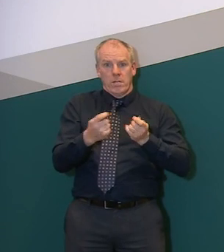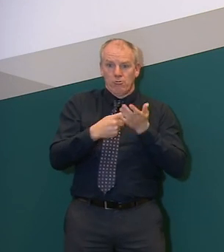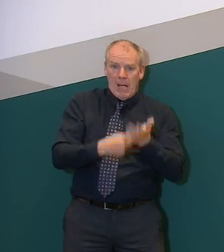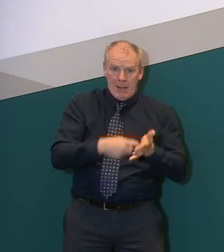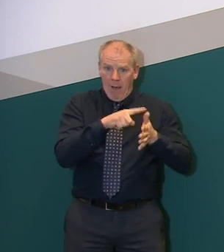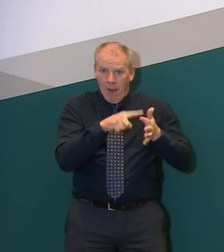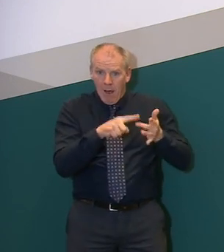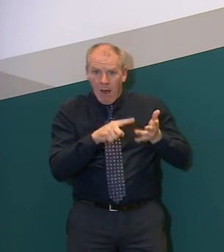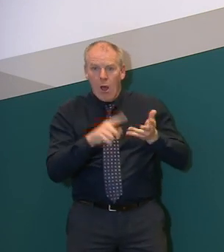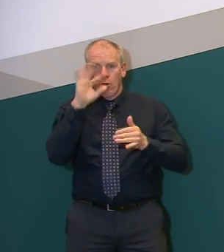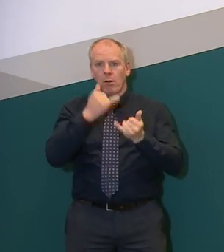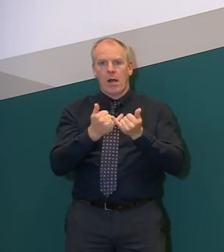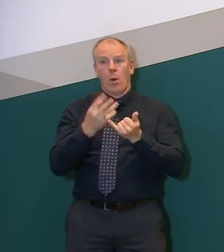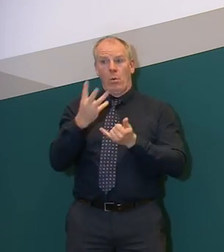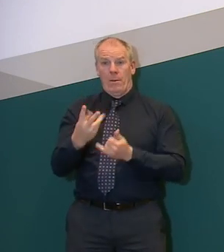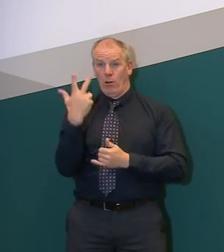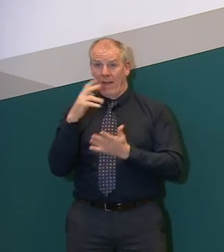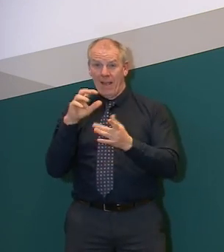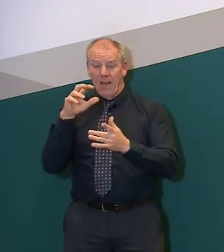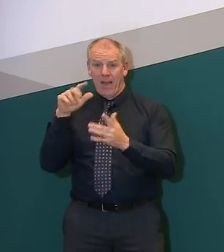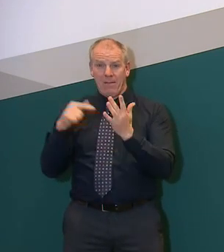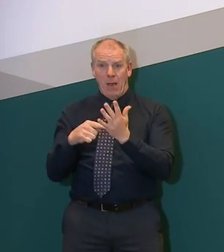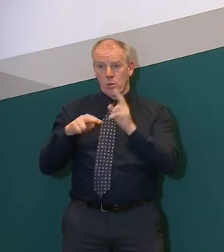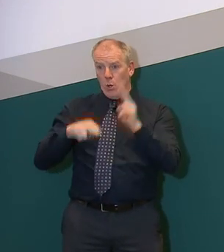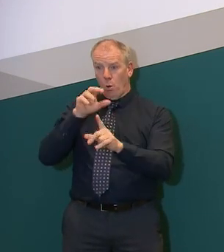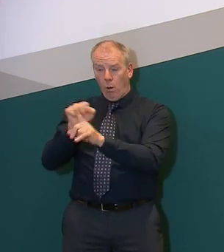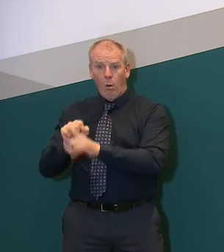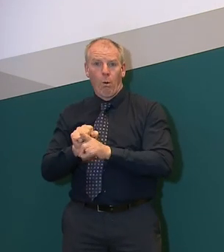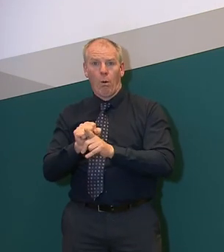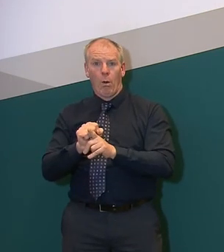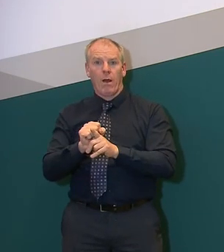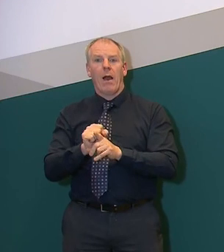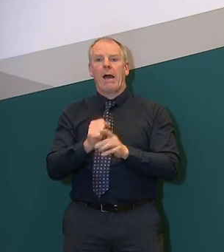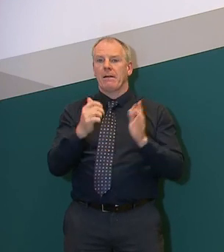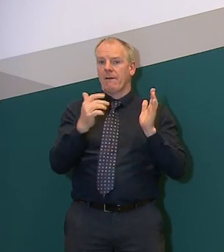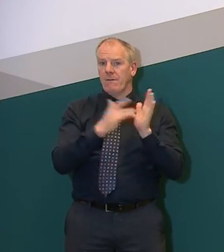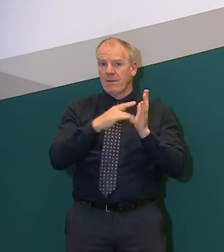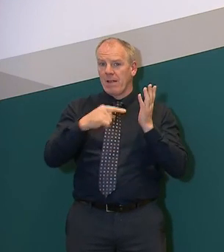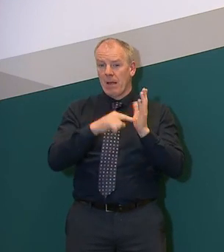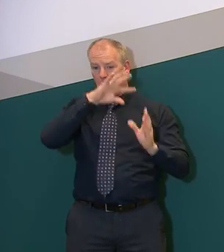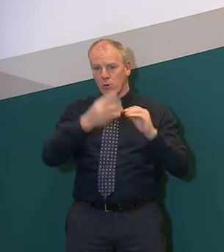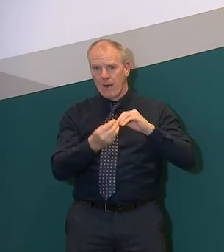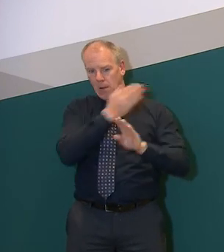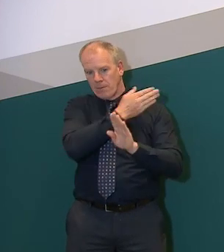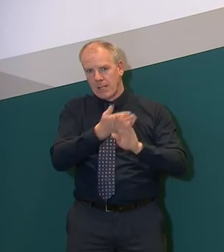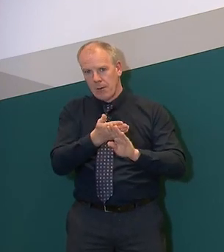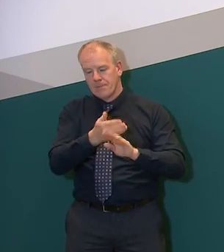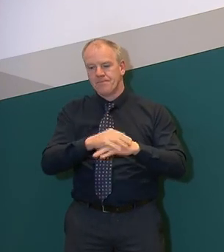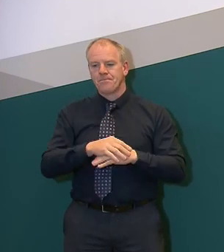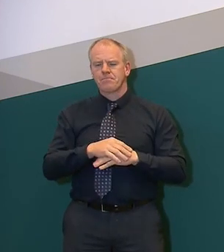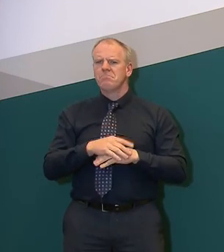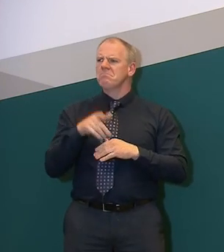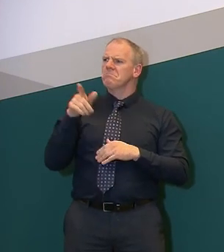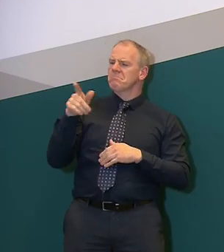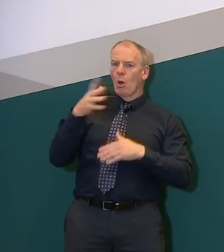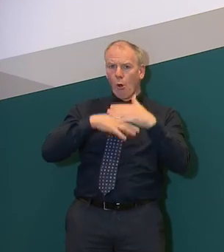at perhaps 3,000 new cases today and 15,000 cases in total. So that the measures that the